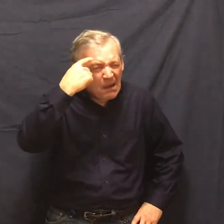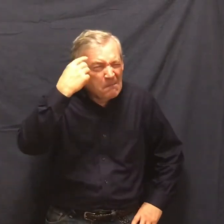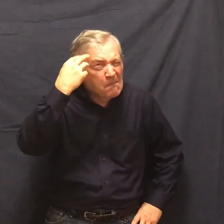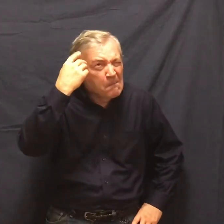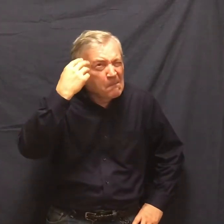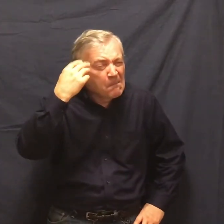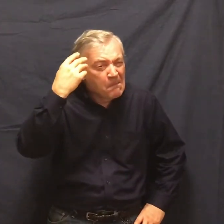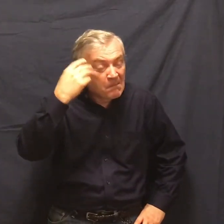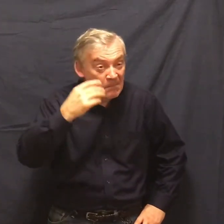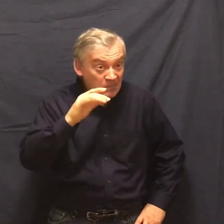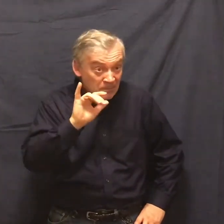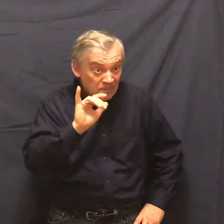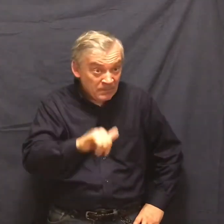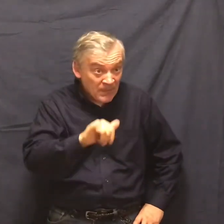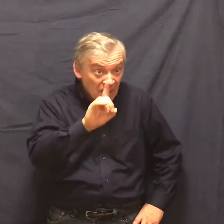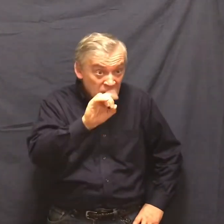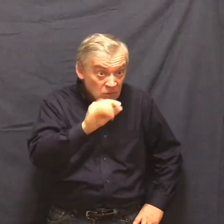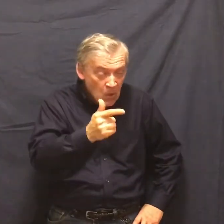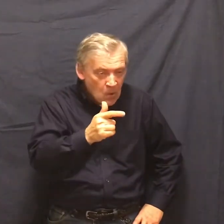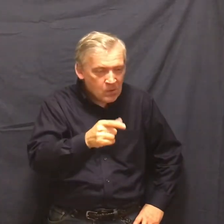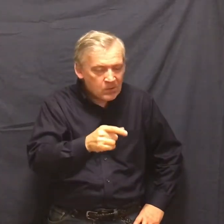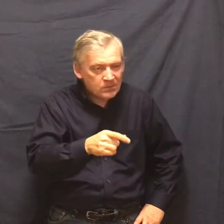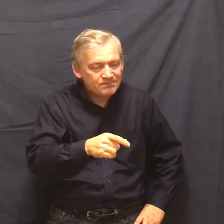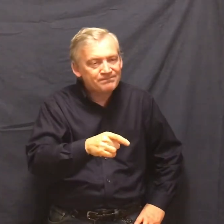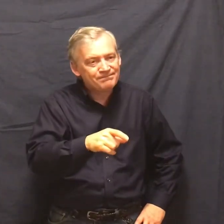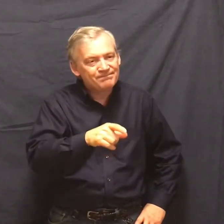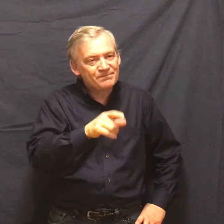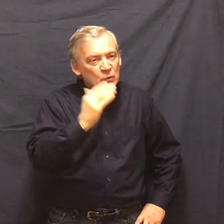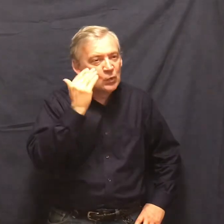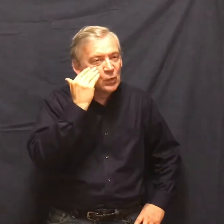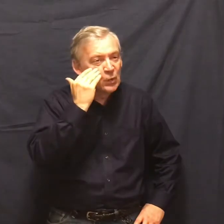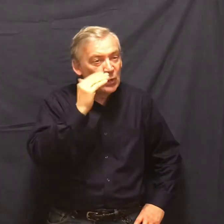That dog of Candy's is so darn old he can't hardly walk.